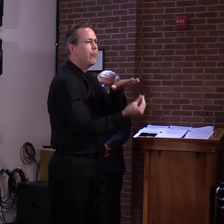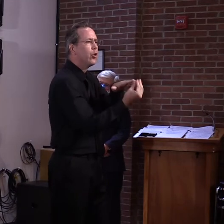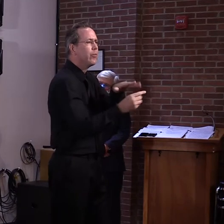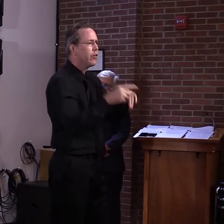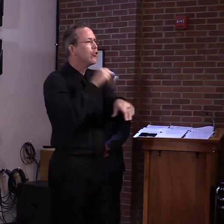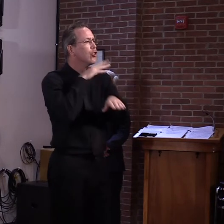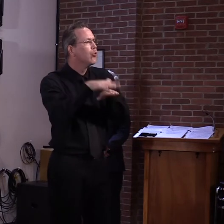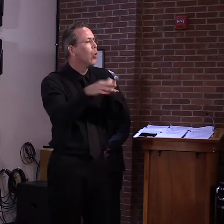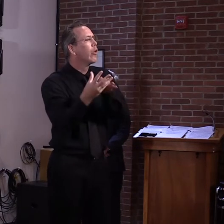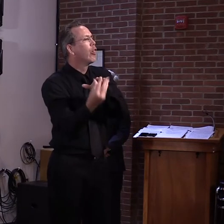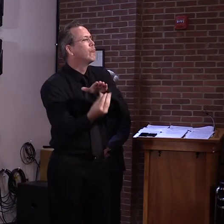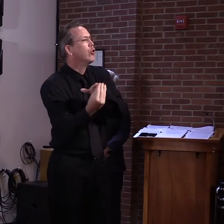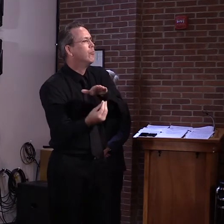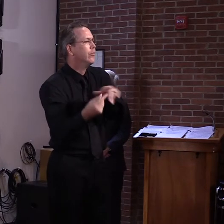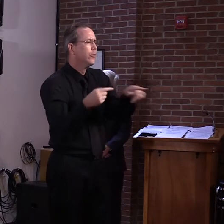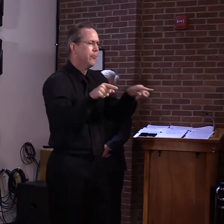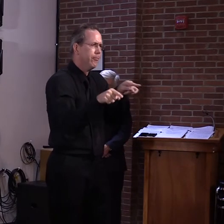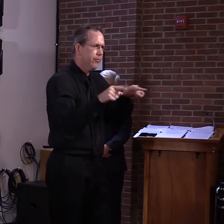significant contributor of phosphorus.